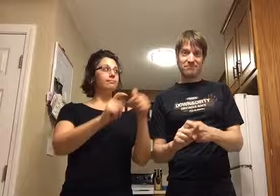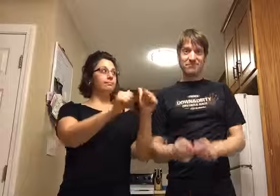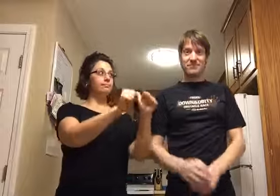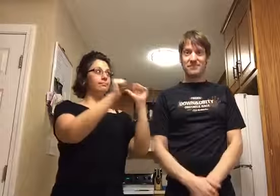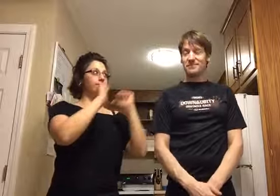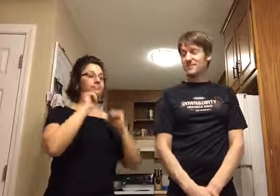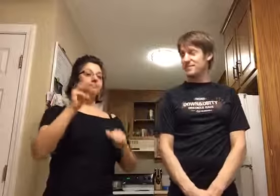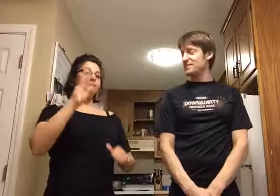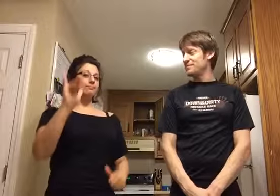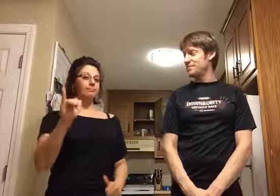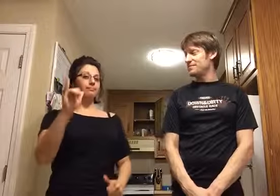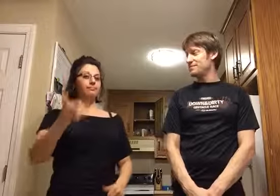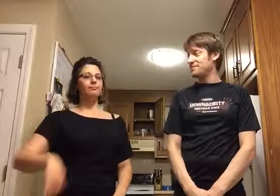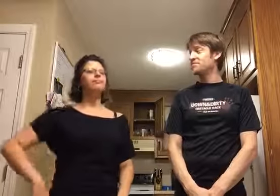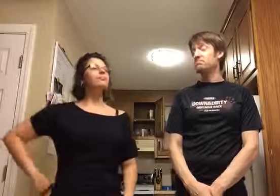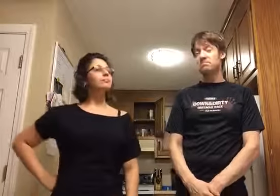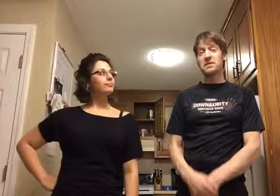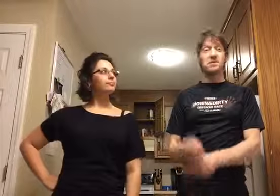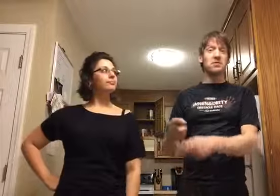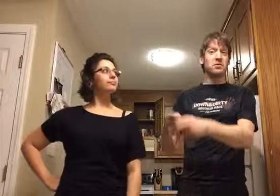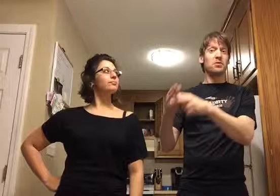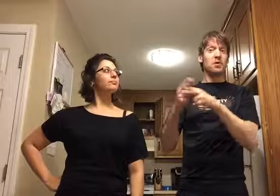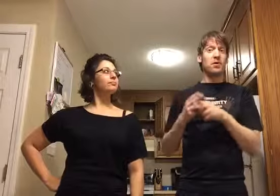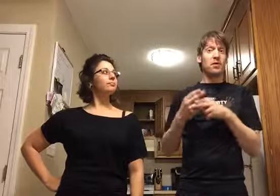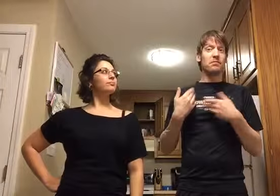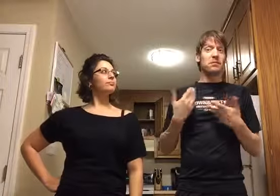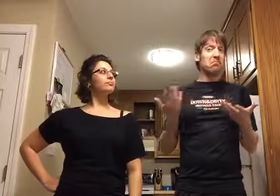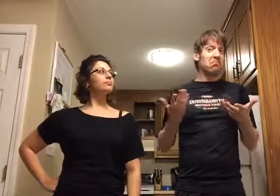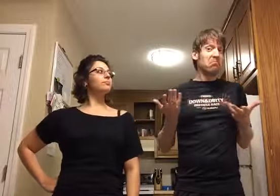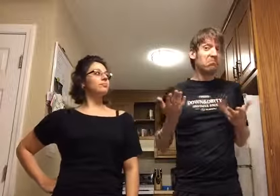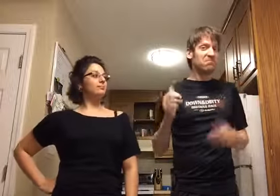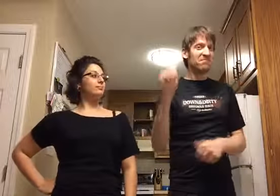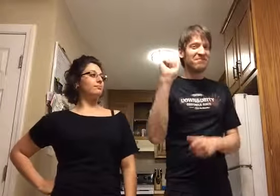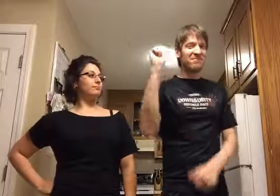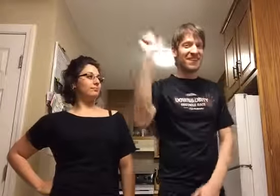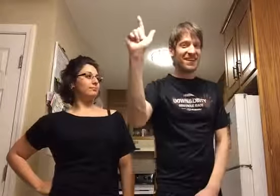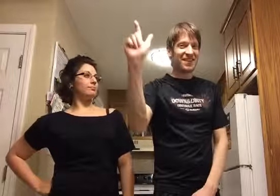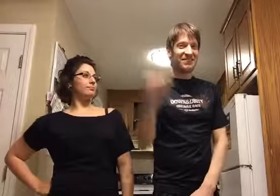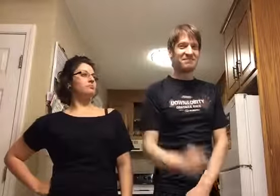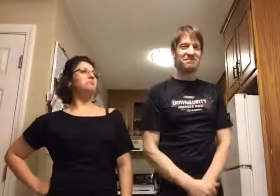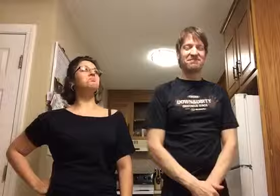I can call you Betty, Betty, when you call me, you can call me